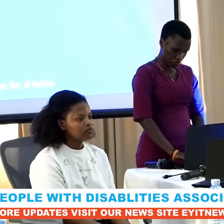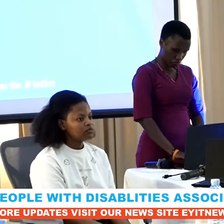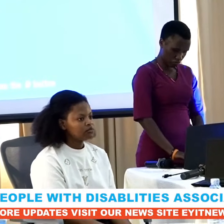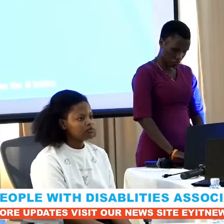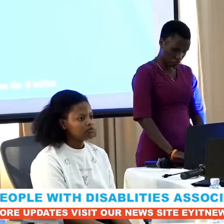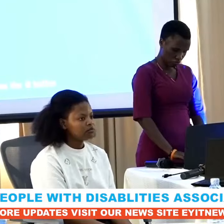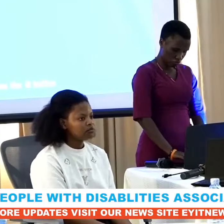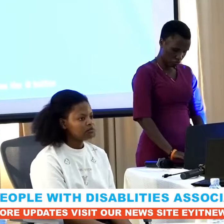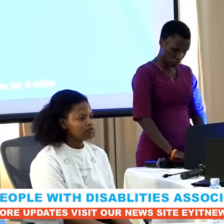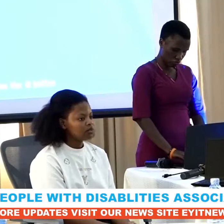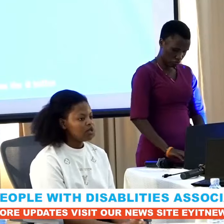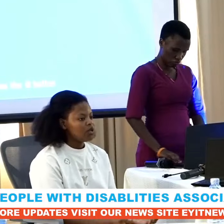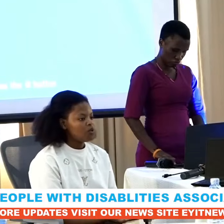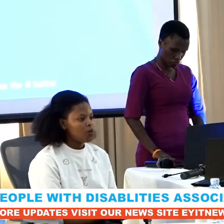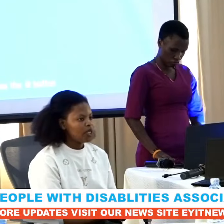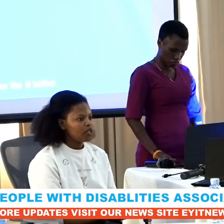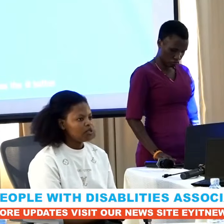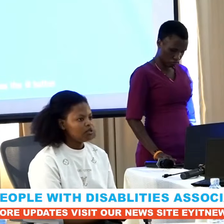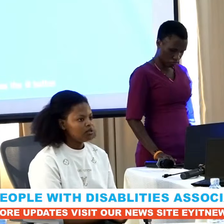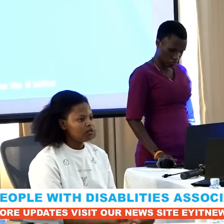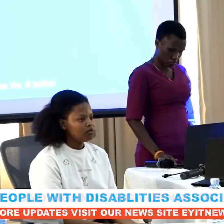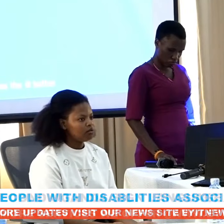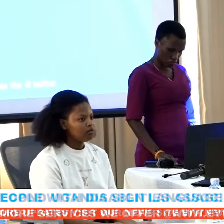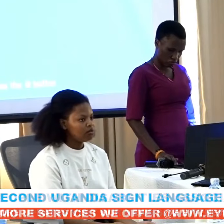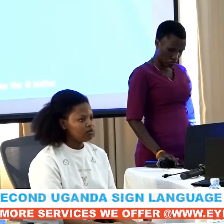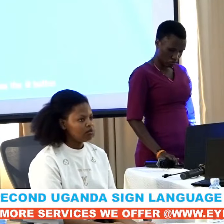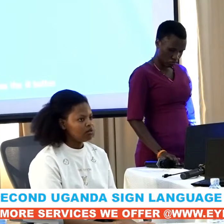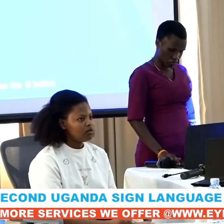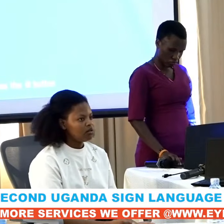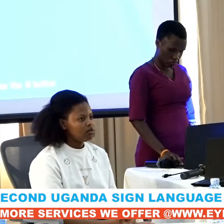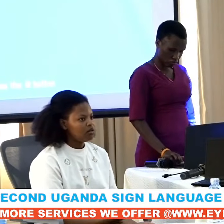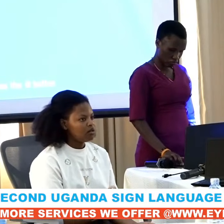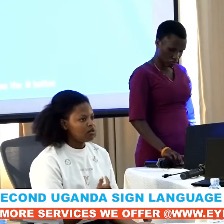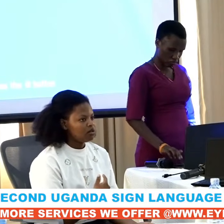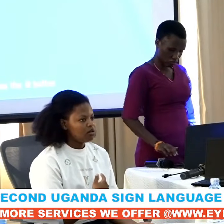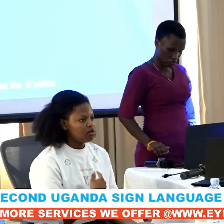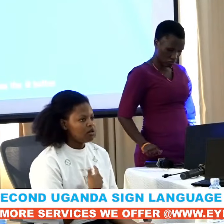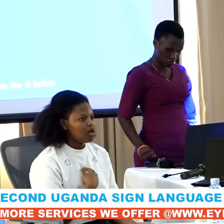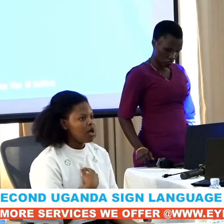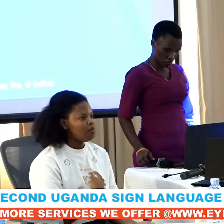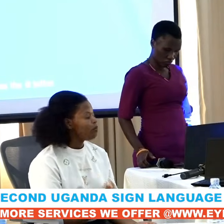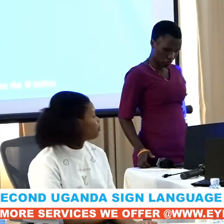1/31/2025, 11:46 a.m. File G. Ready presentation.pptx 506. Enter.